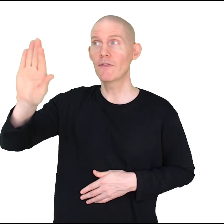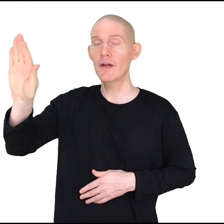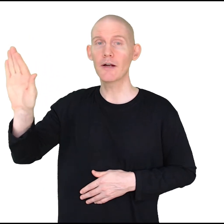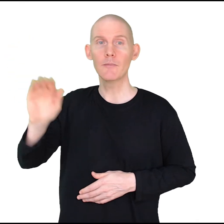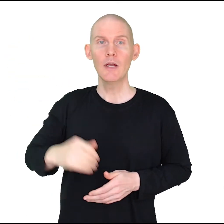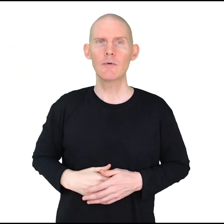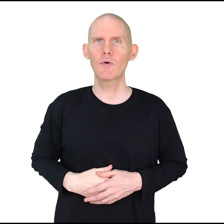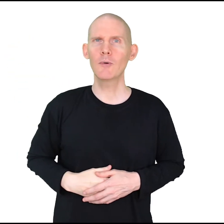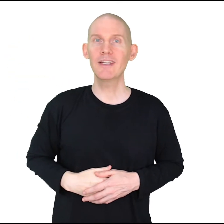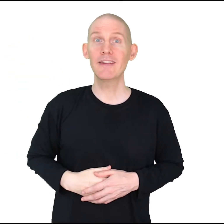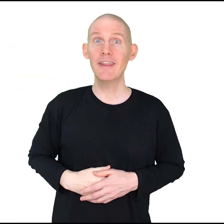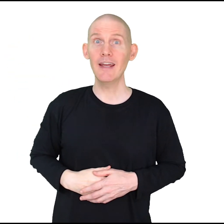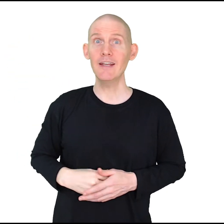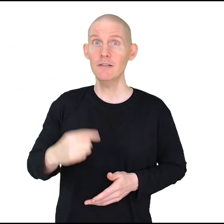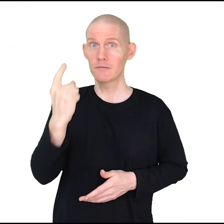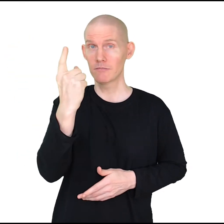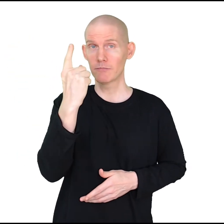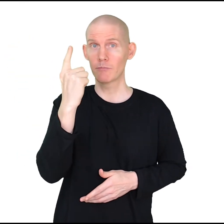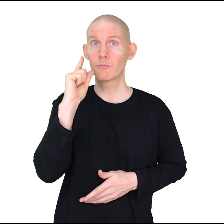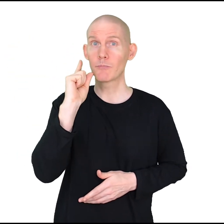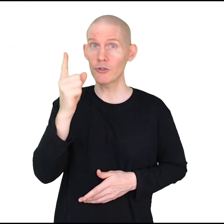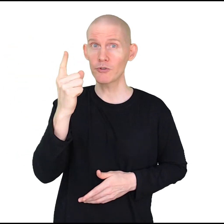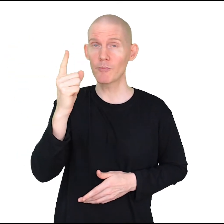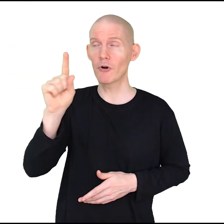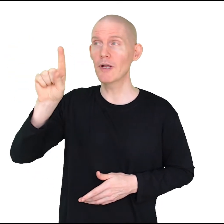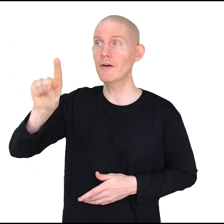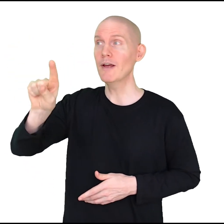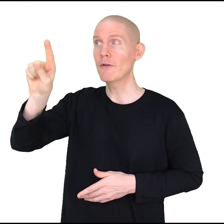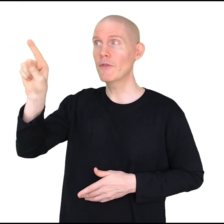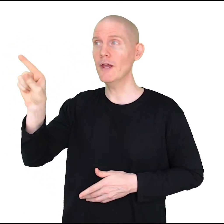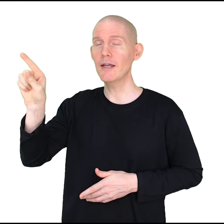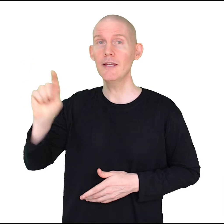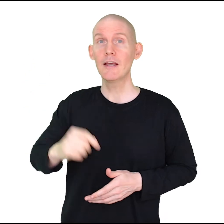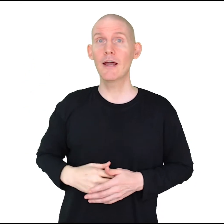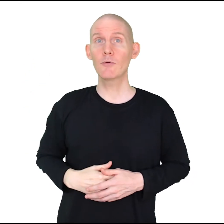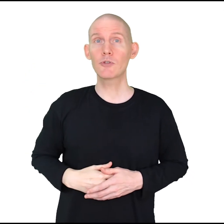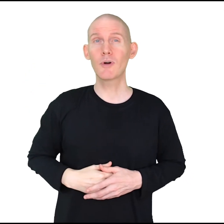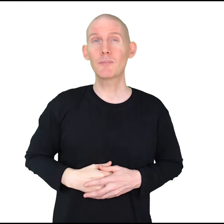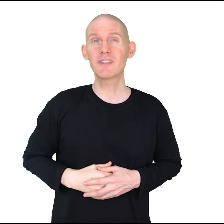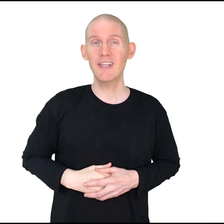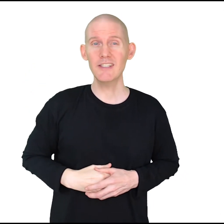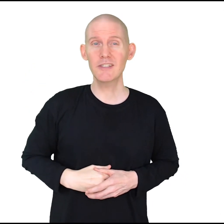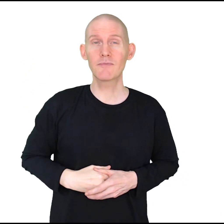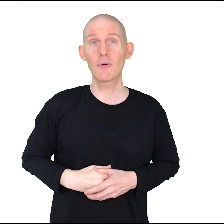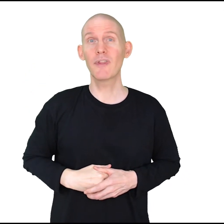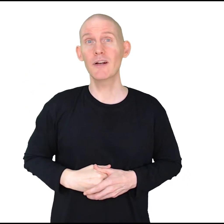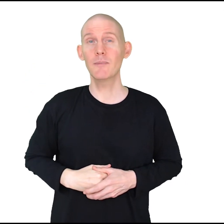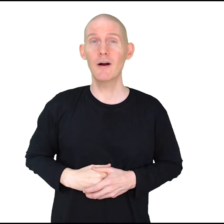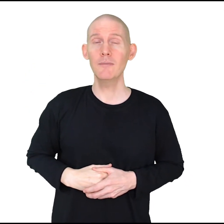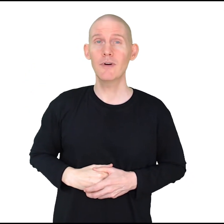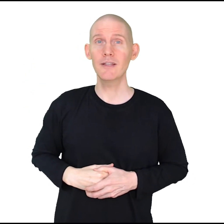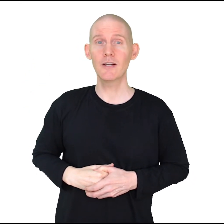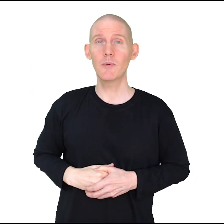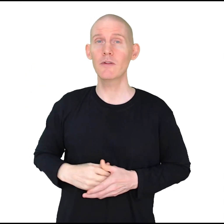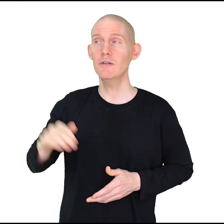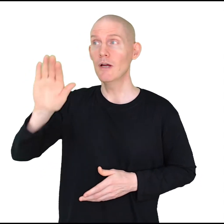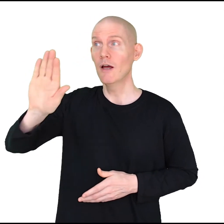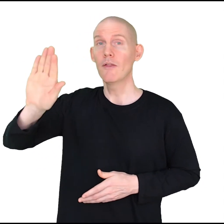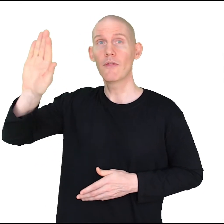There. Before we did they, personal pronoun, they. Now we're showing possession for their mom, right? Their mother,